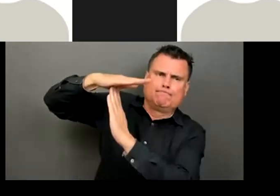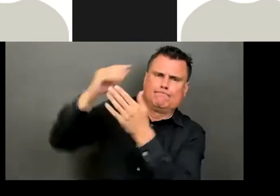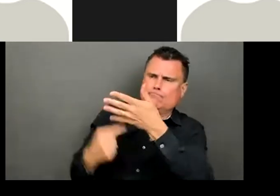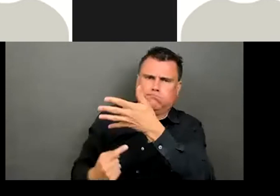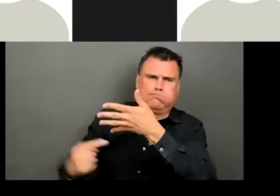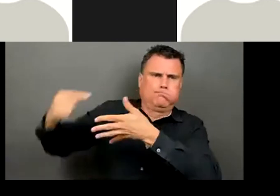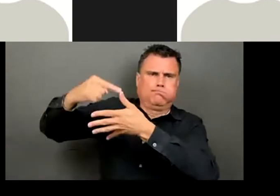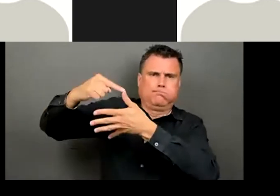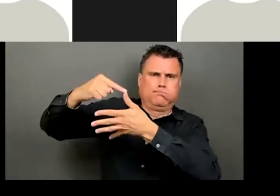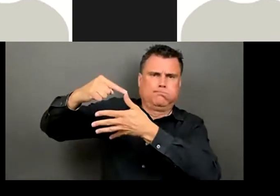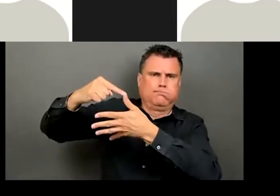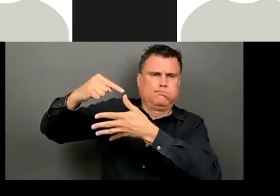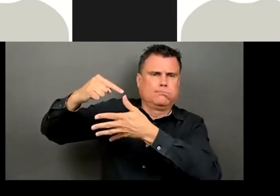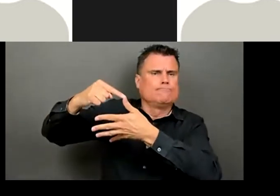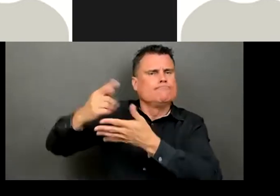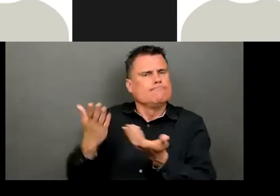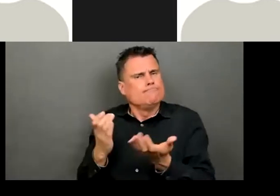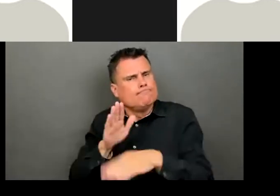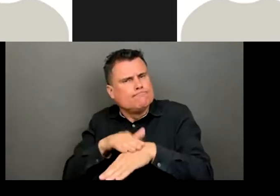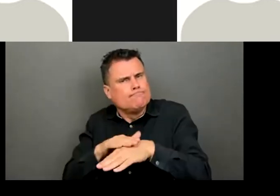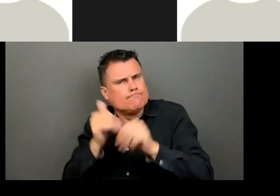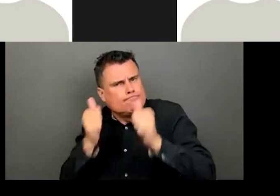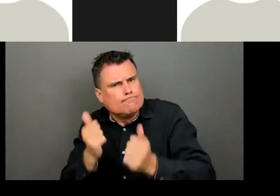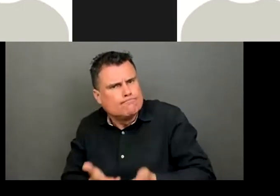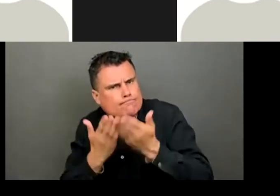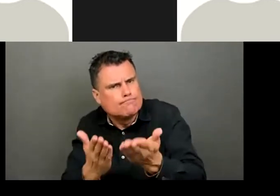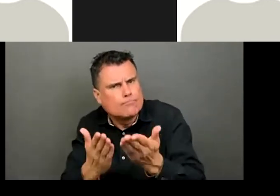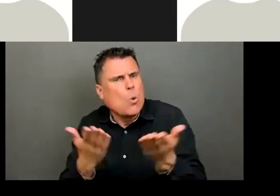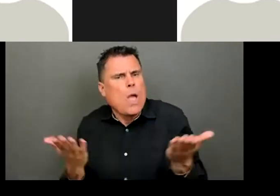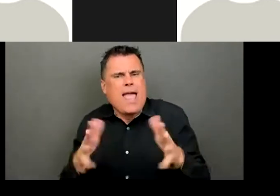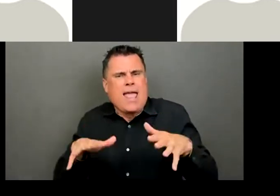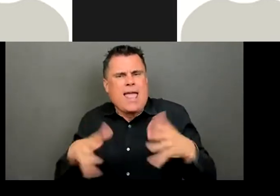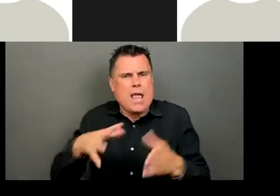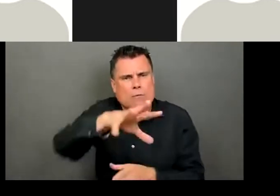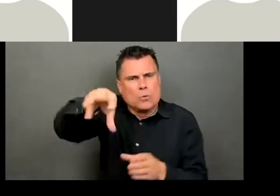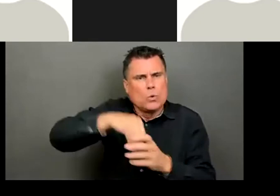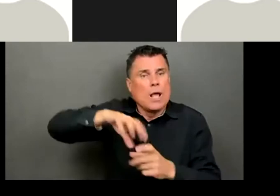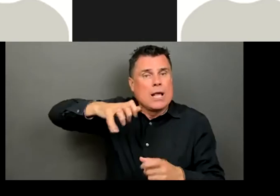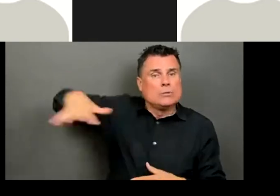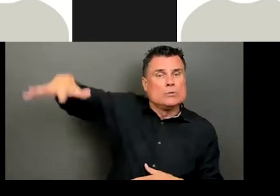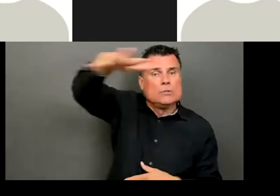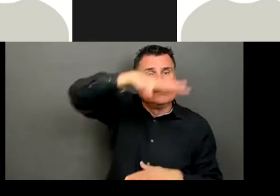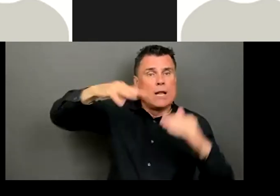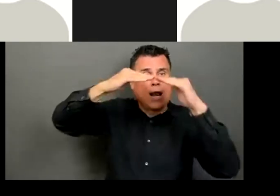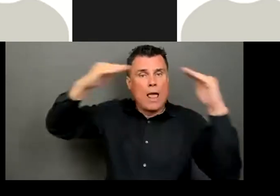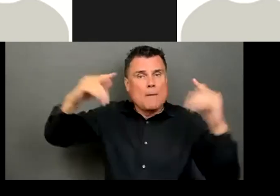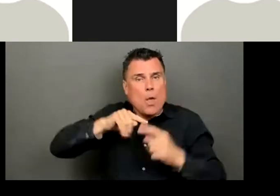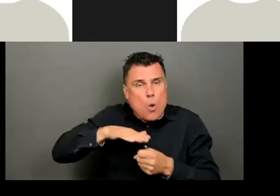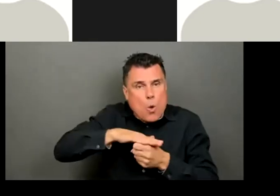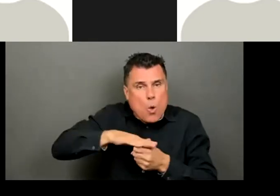into national and local DRR strategies or policies to ensure